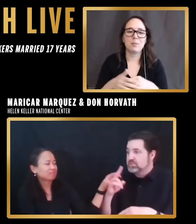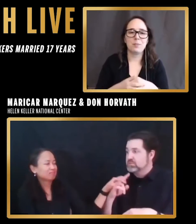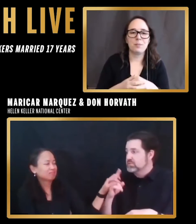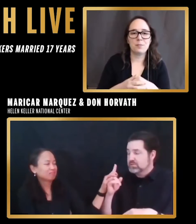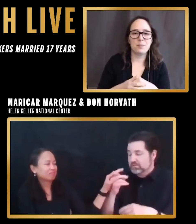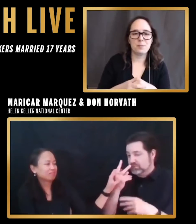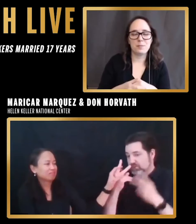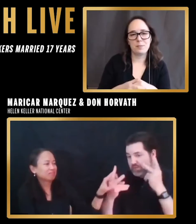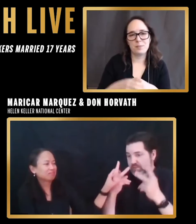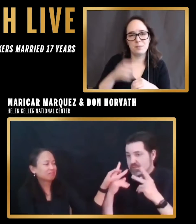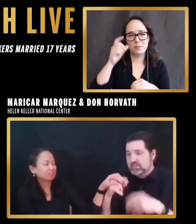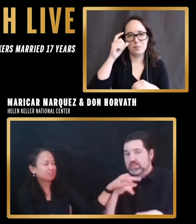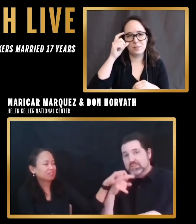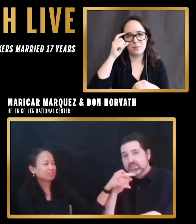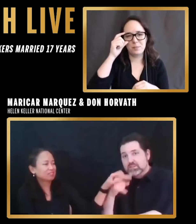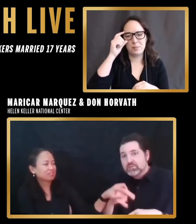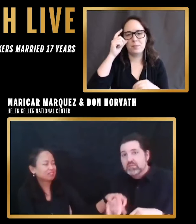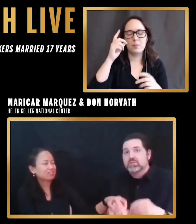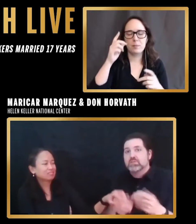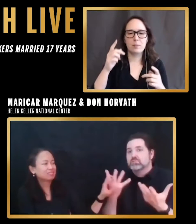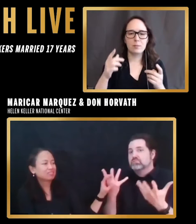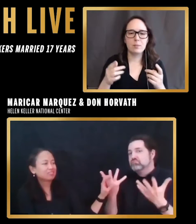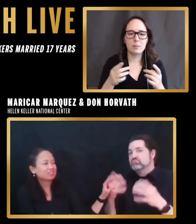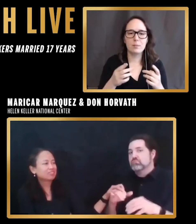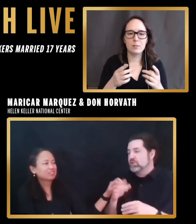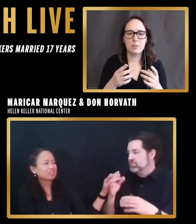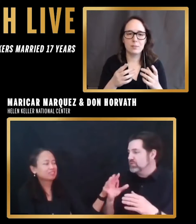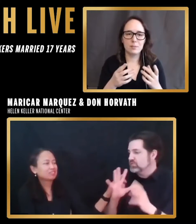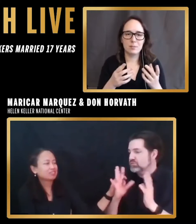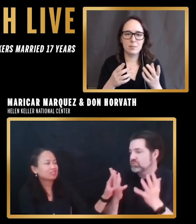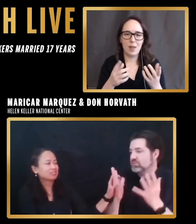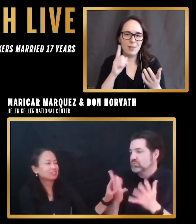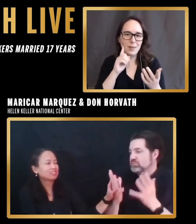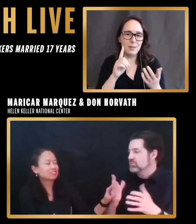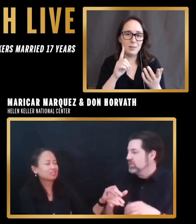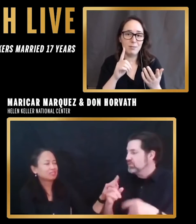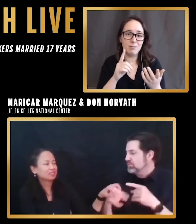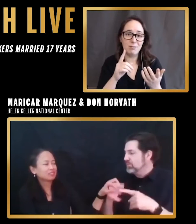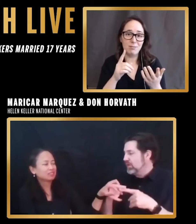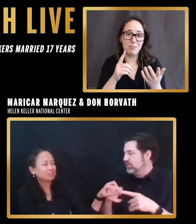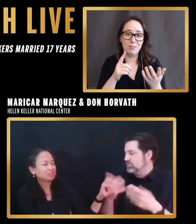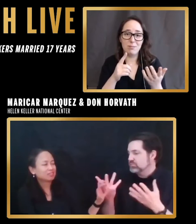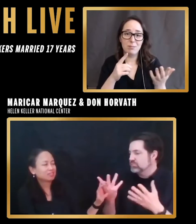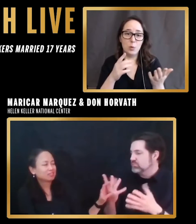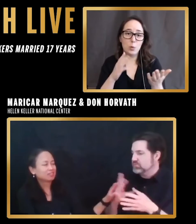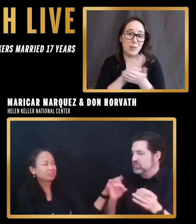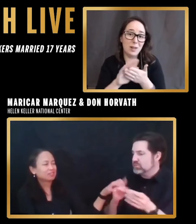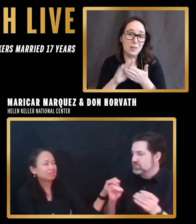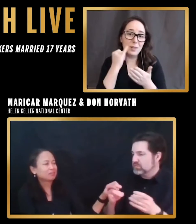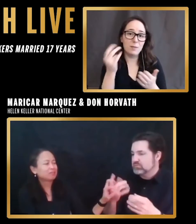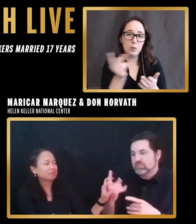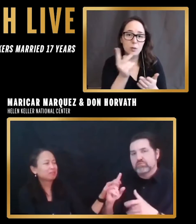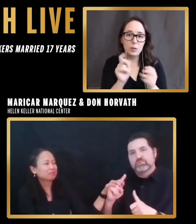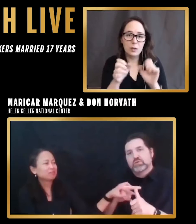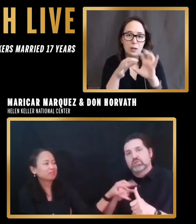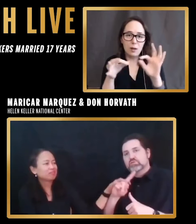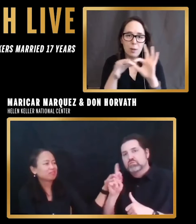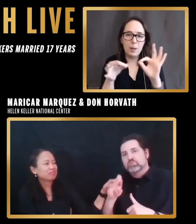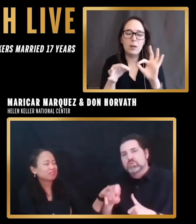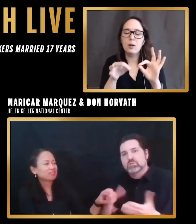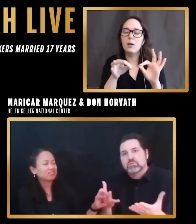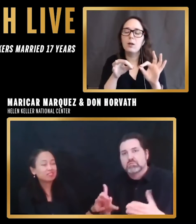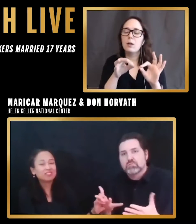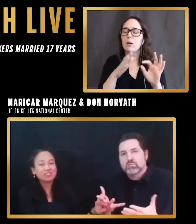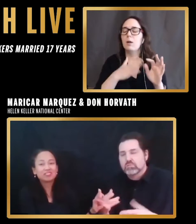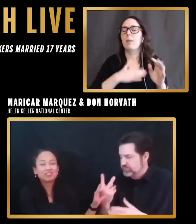I think there's some things around that maybe it's helpful for you to remark on. Maybe the first question around that is